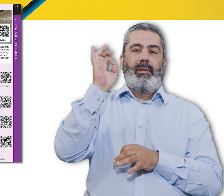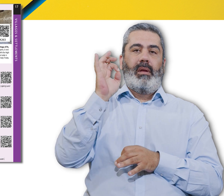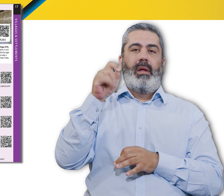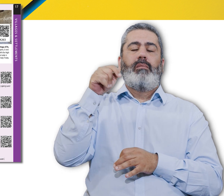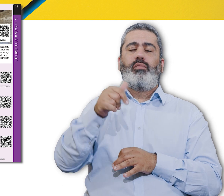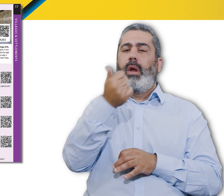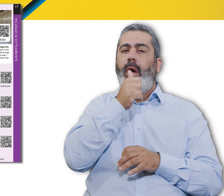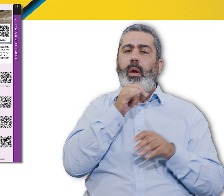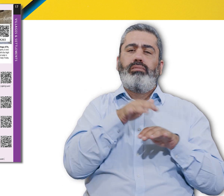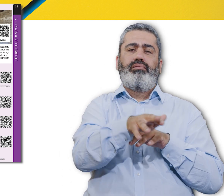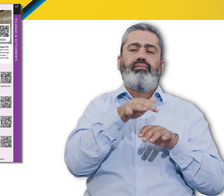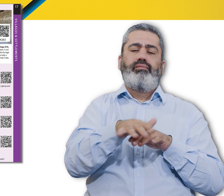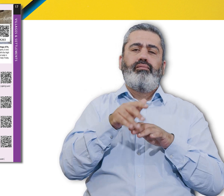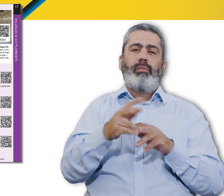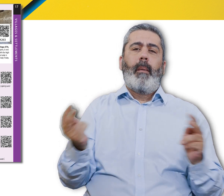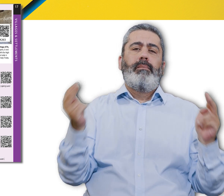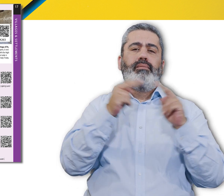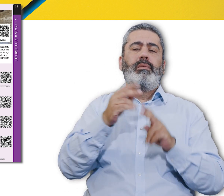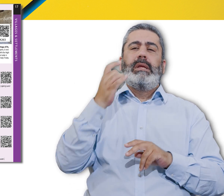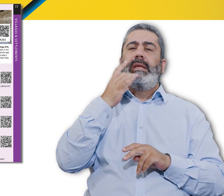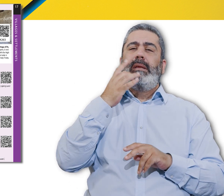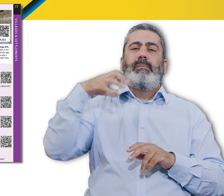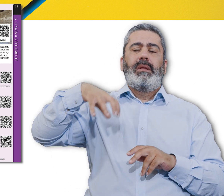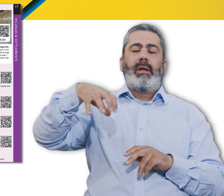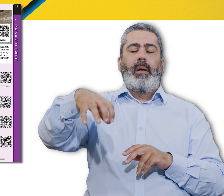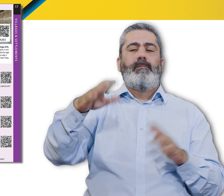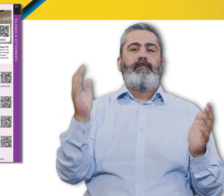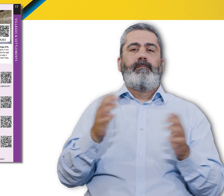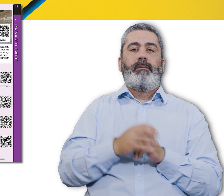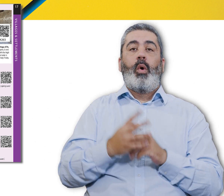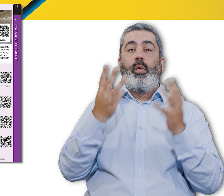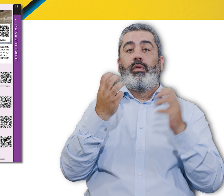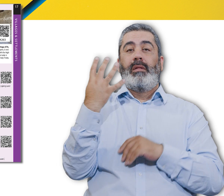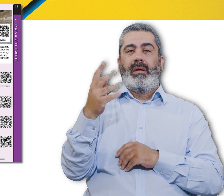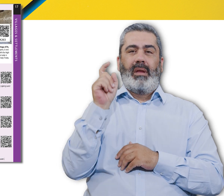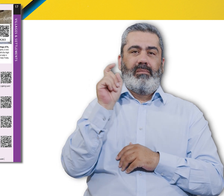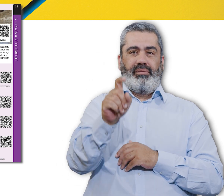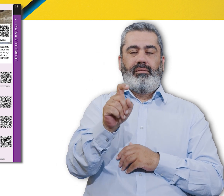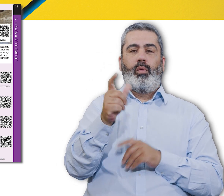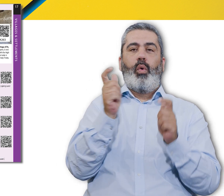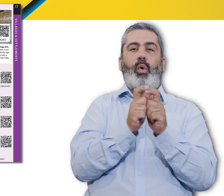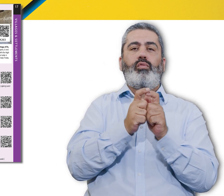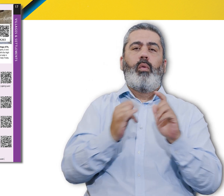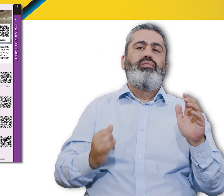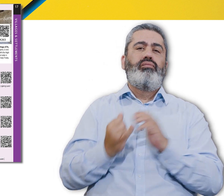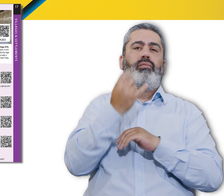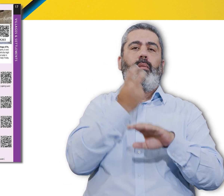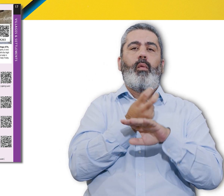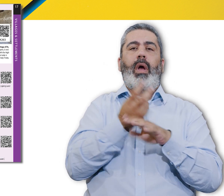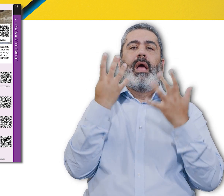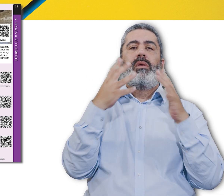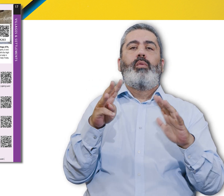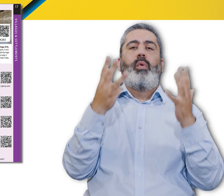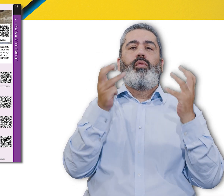mountain village, Alt. 940 m, with abundant water, springs and stone houses. Grivnity,